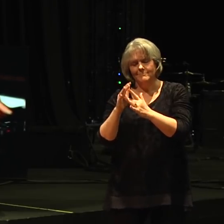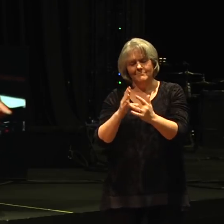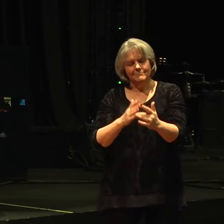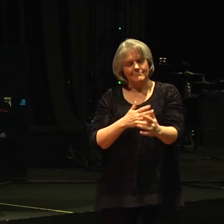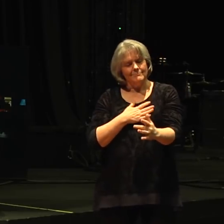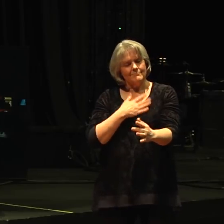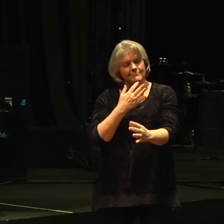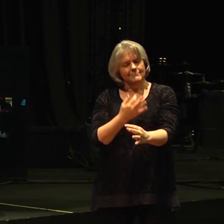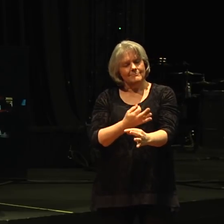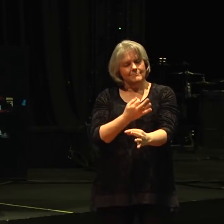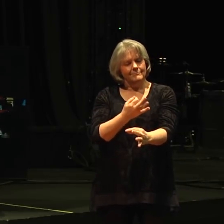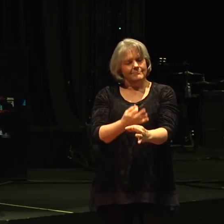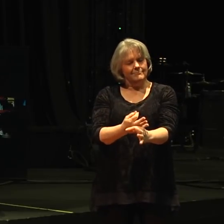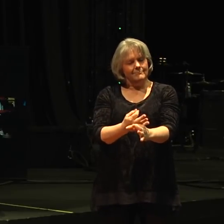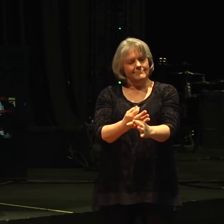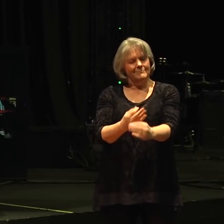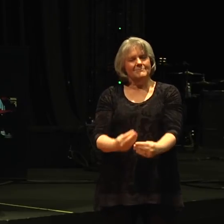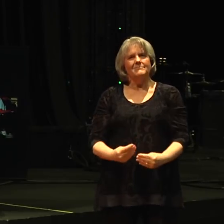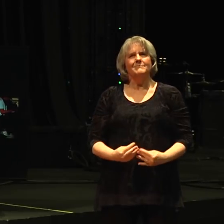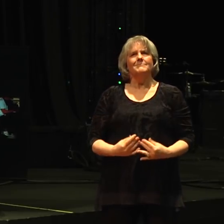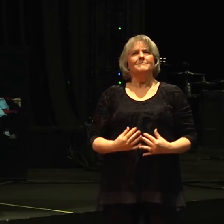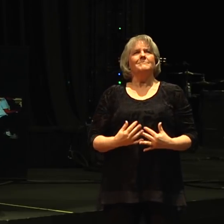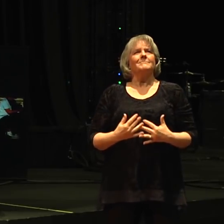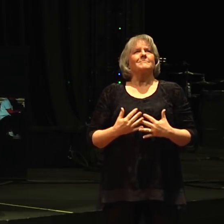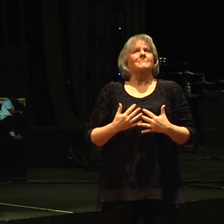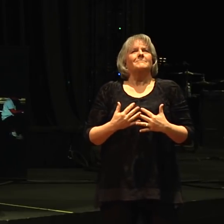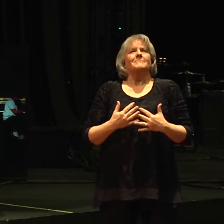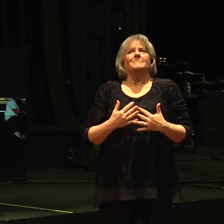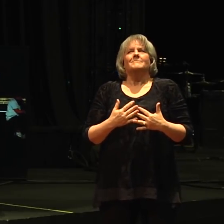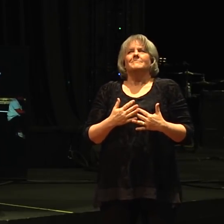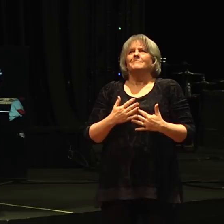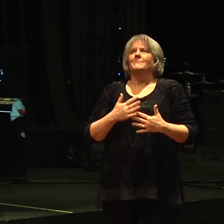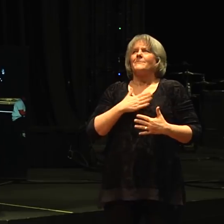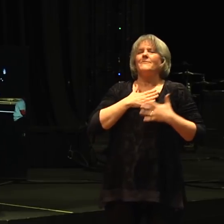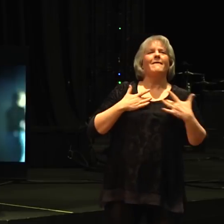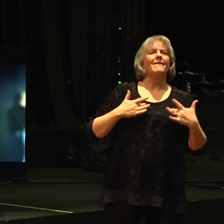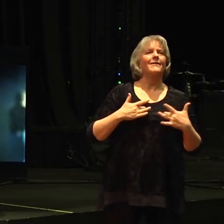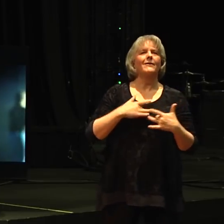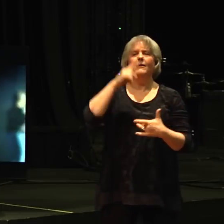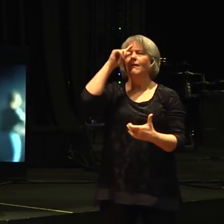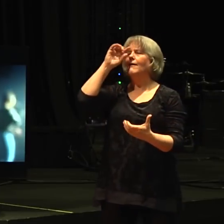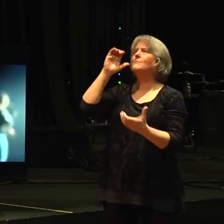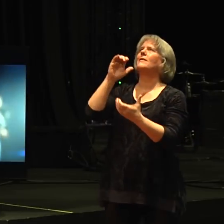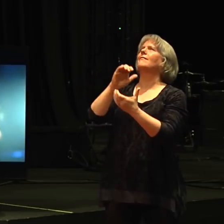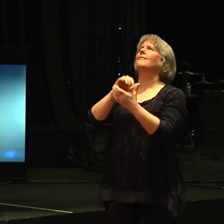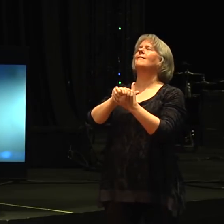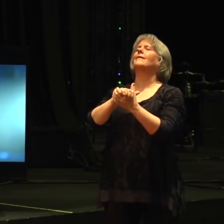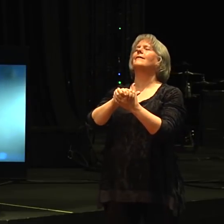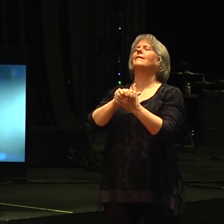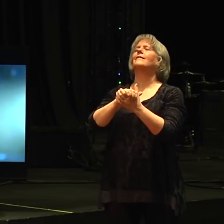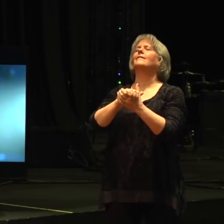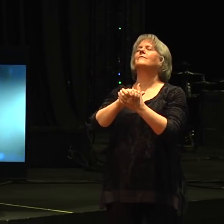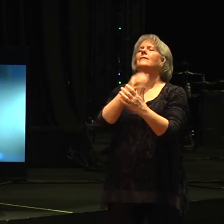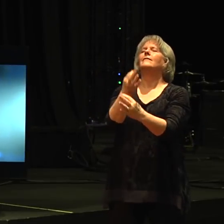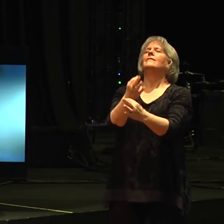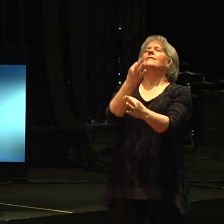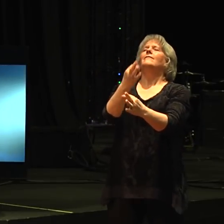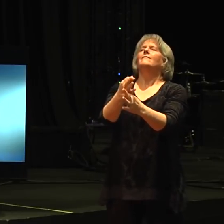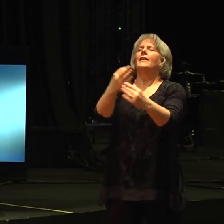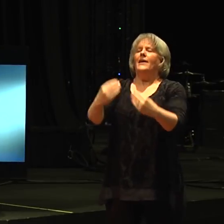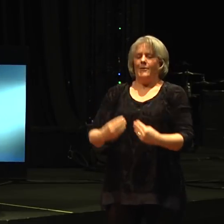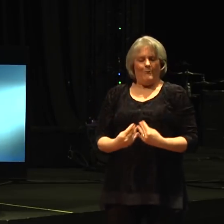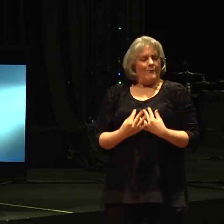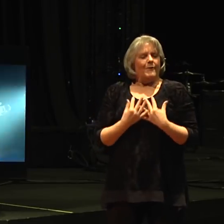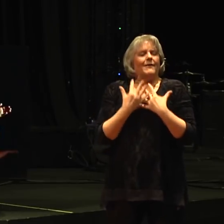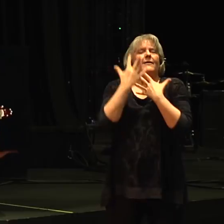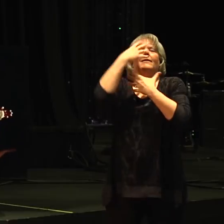So let faith rise up, oh heart, believe. Let